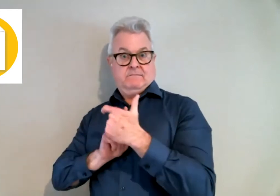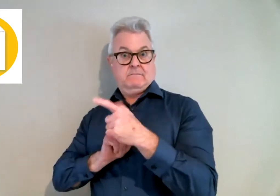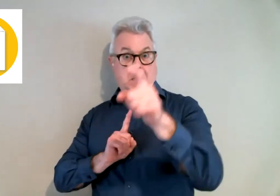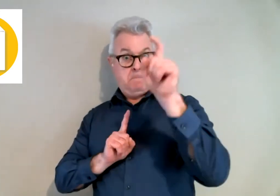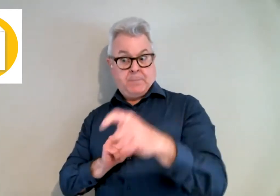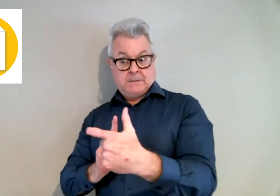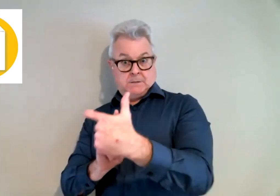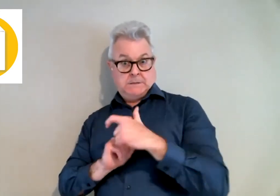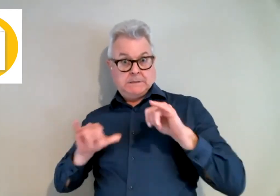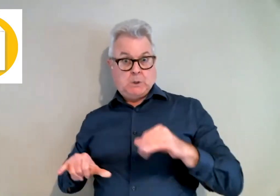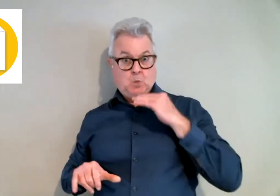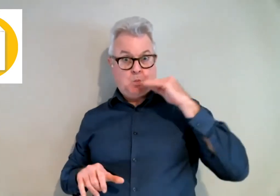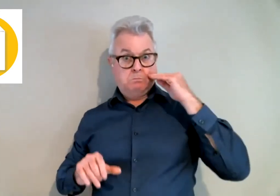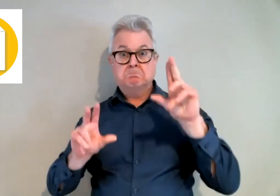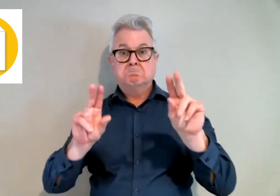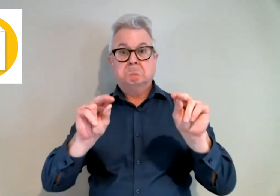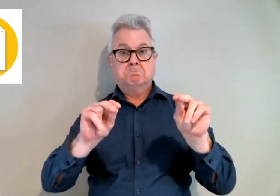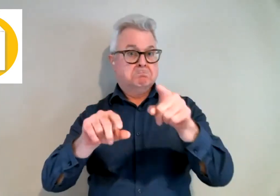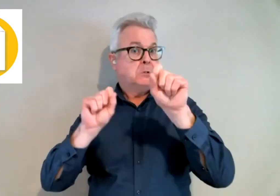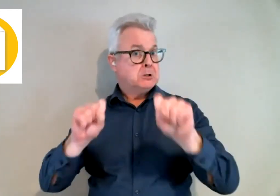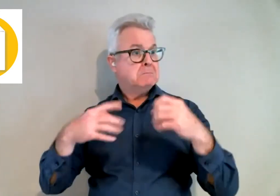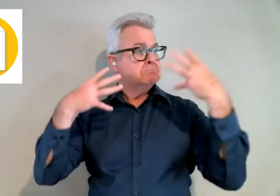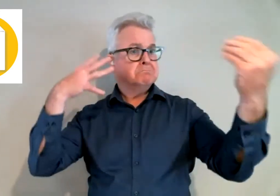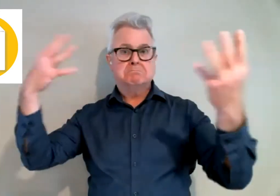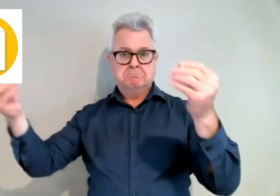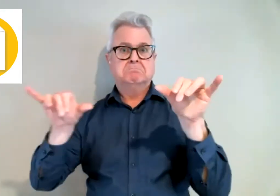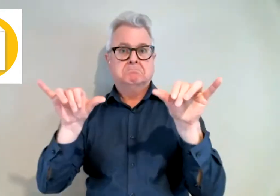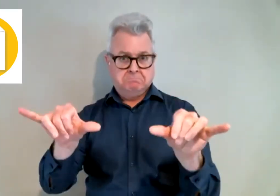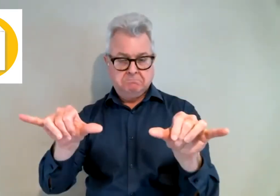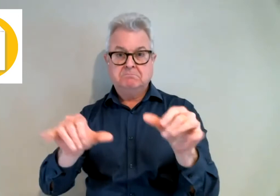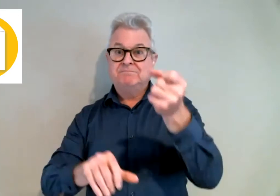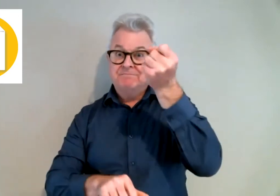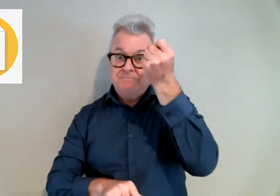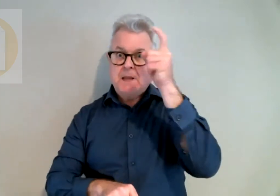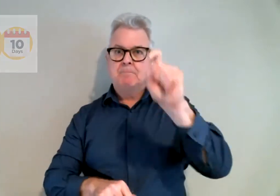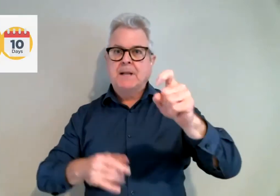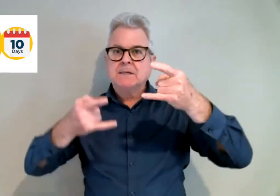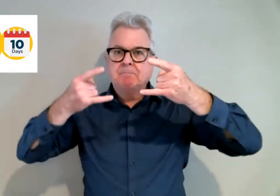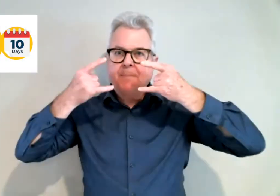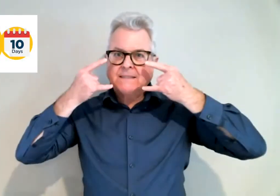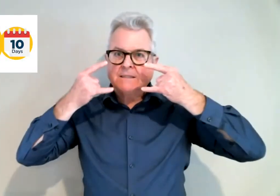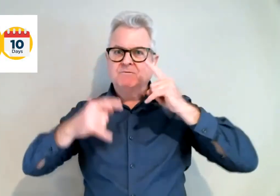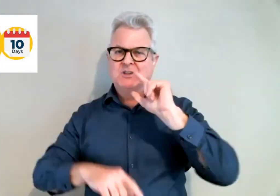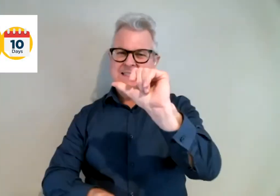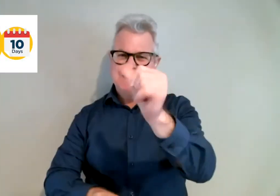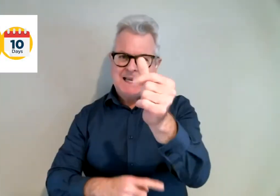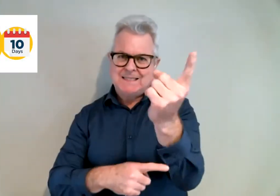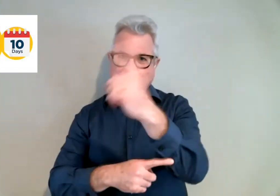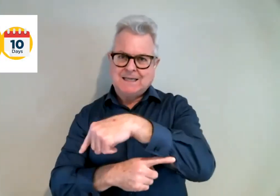that if you come into close contact with someone who's tested positive, do you have to stay quarantined? Not